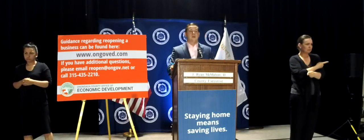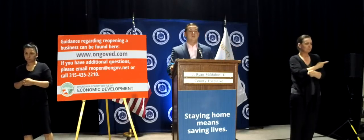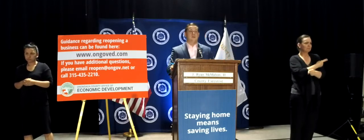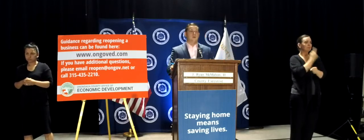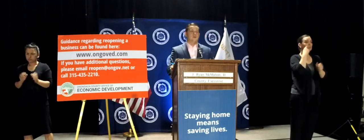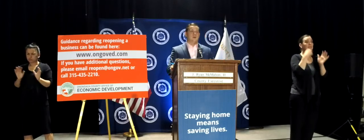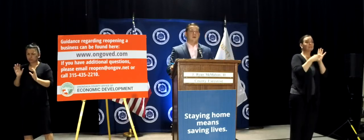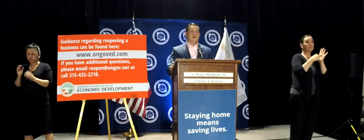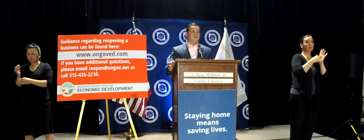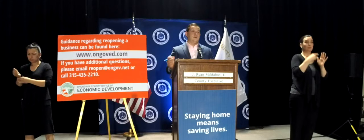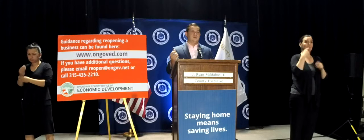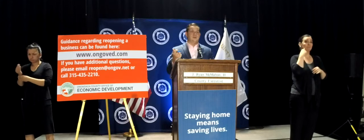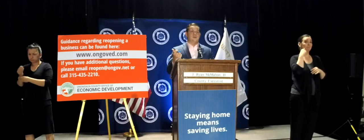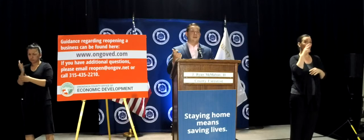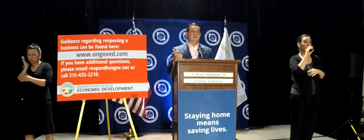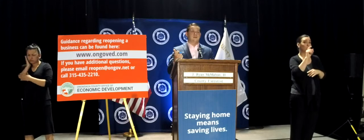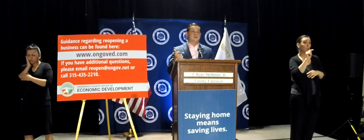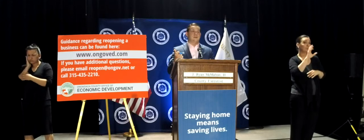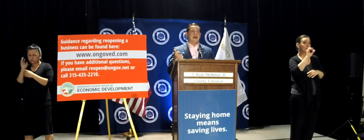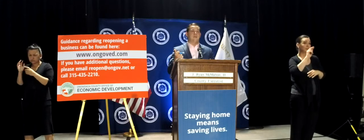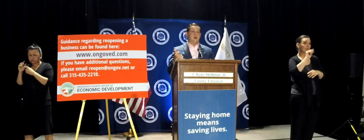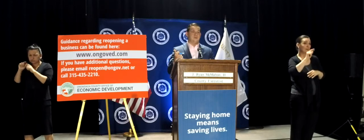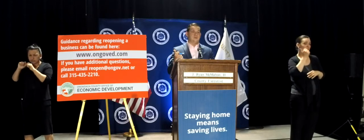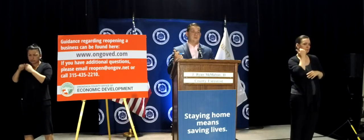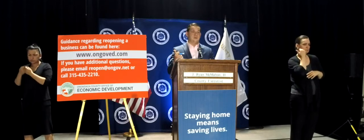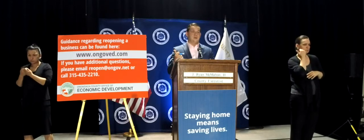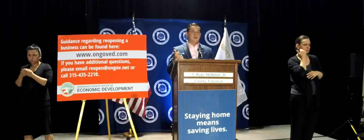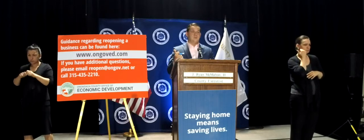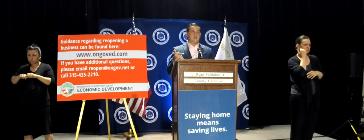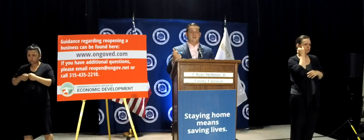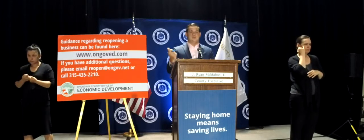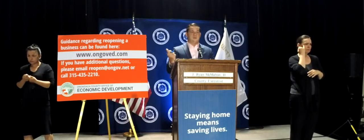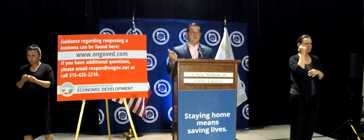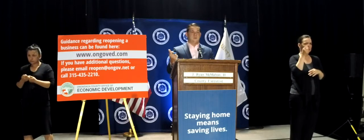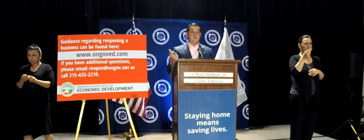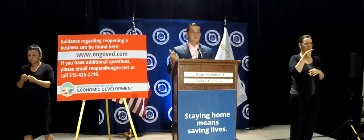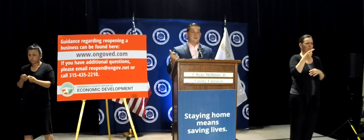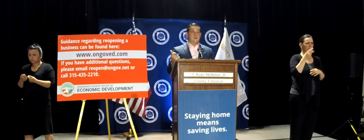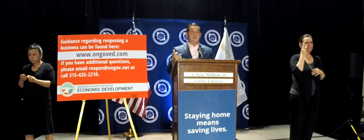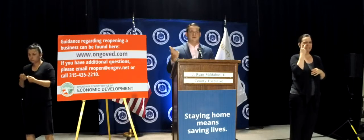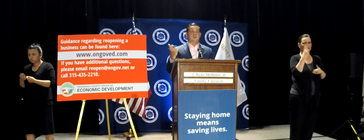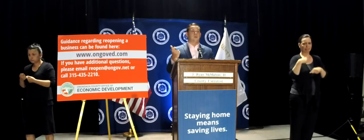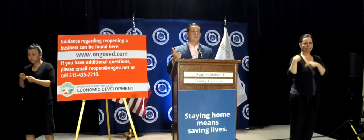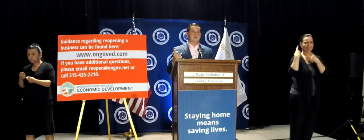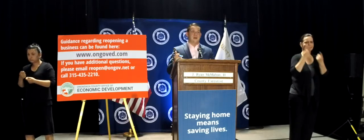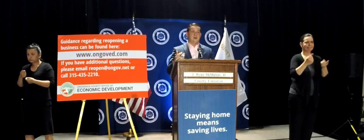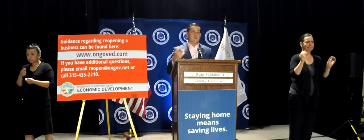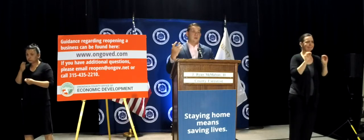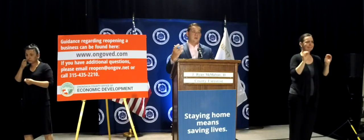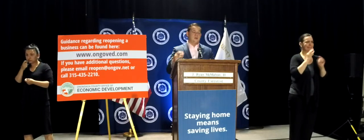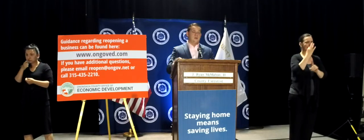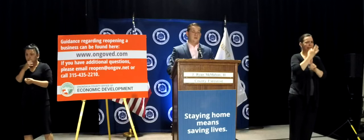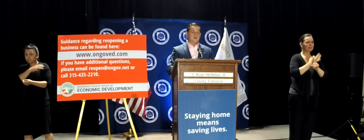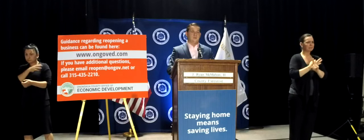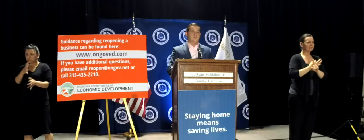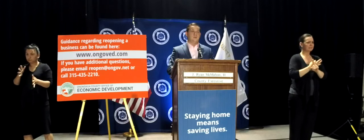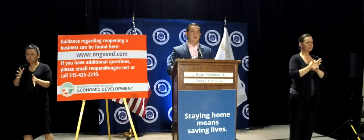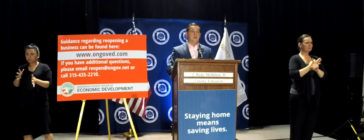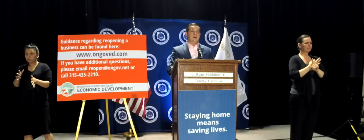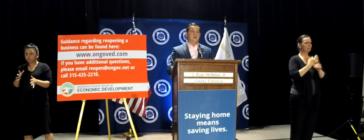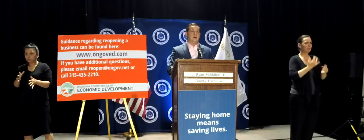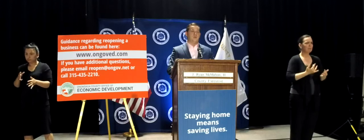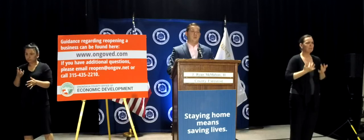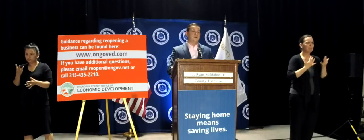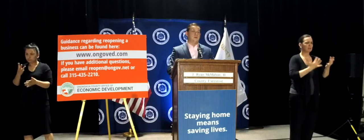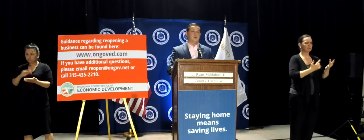now. Think about it. If you haven't seen your dentist in 9 months, plus you're supposed to go see him, and then 3 months now, you